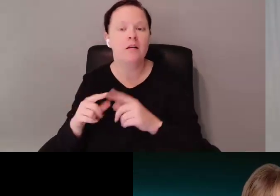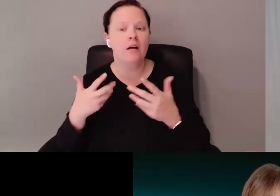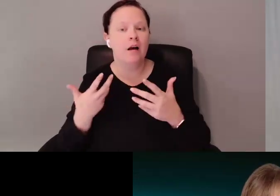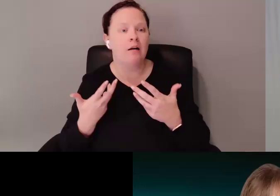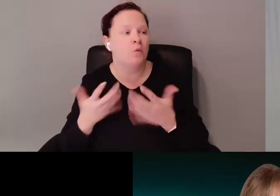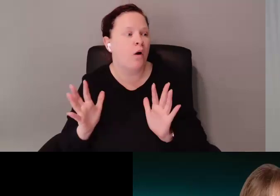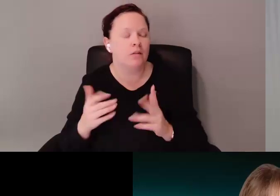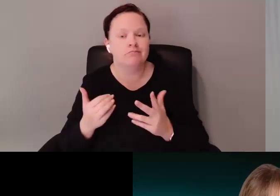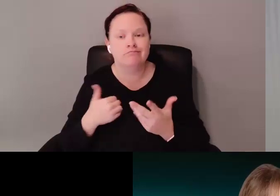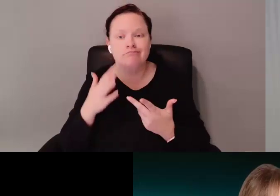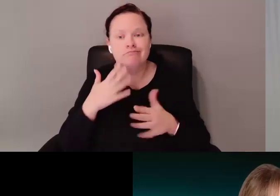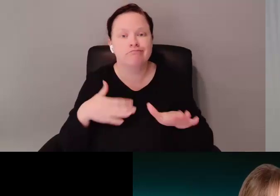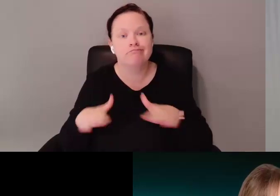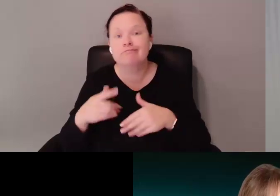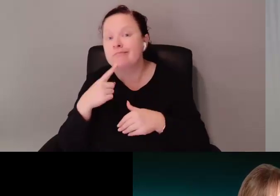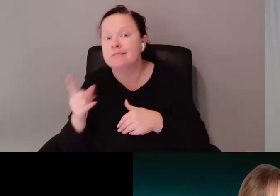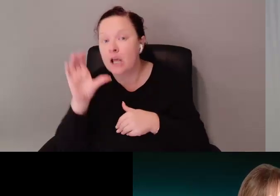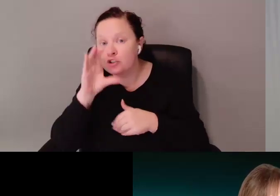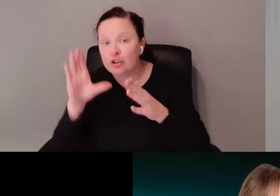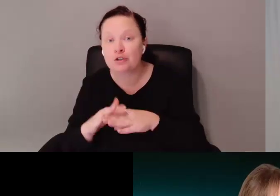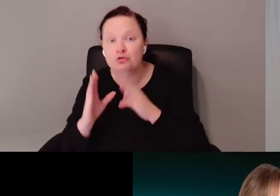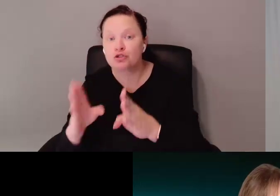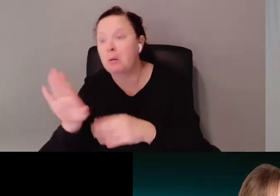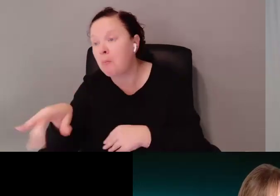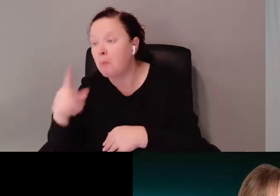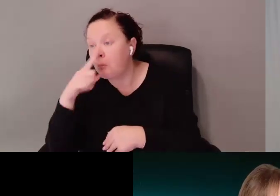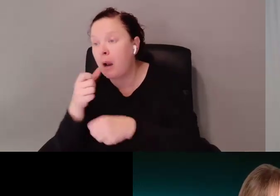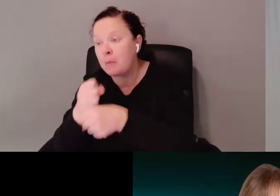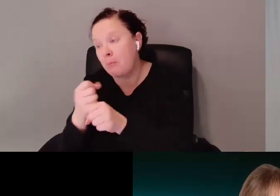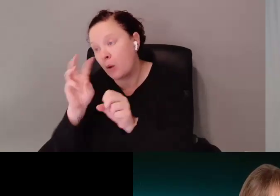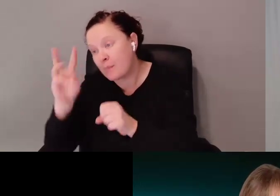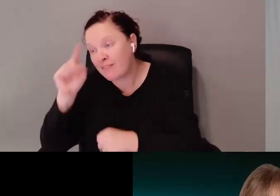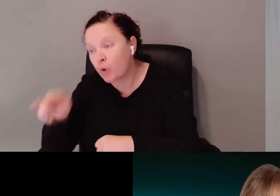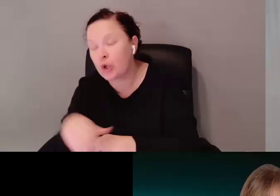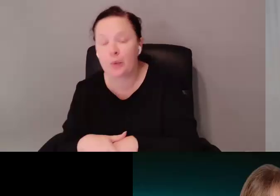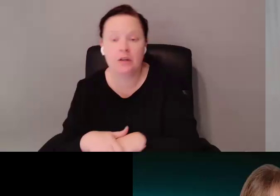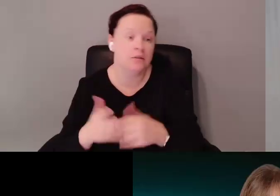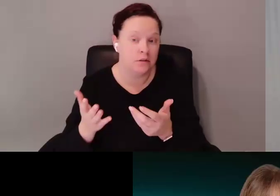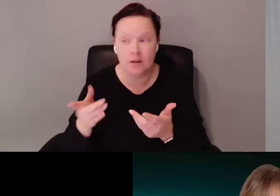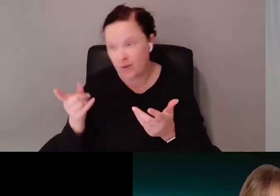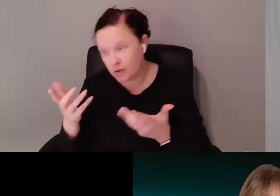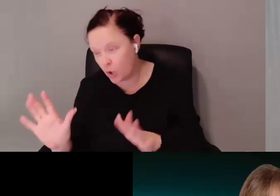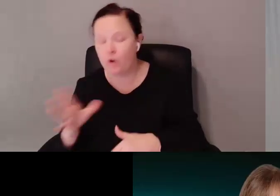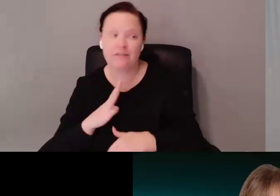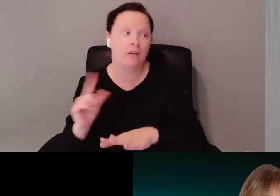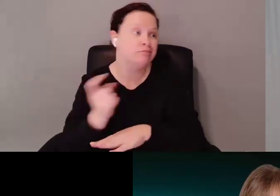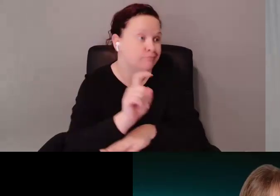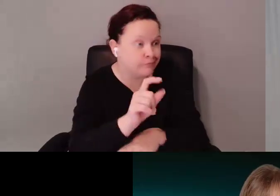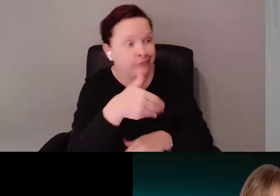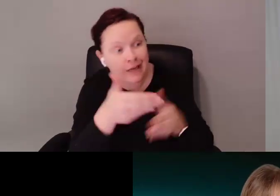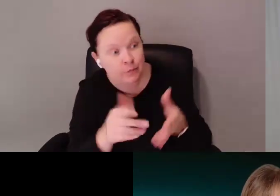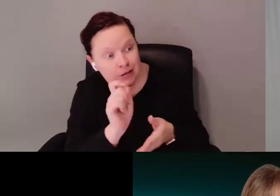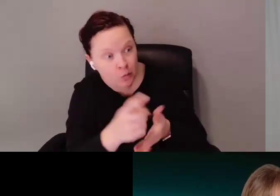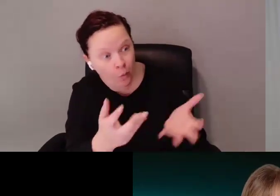and try to sell a website to a stranger, which is what I've done before. And then I just say, oh, you don't want one? Okay, and walk